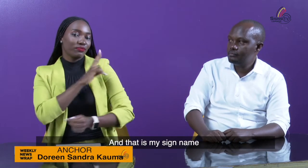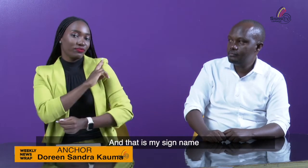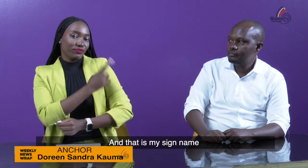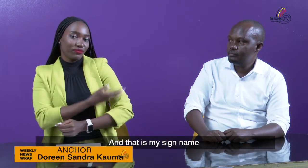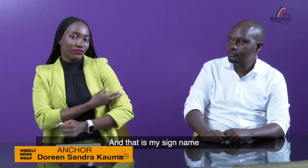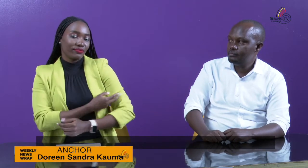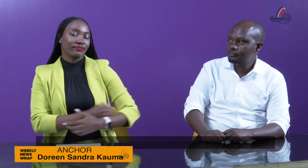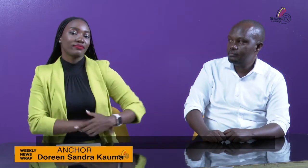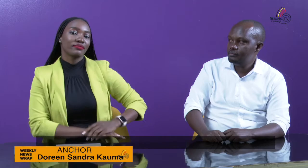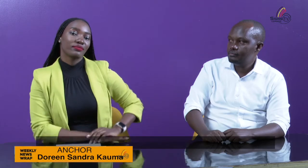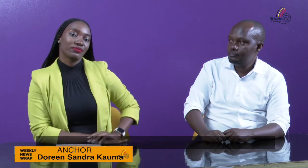name.